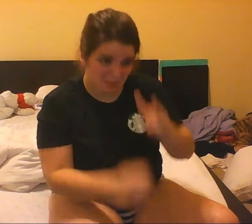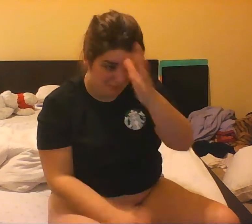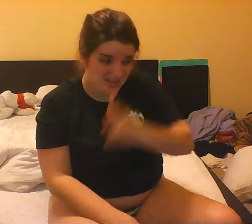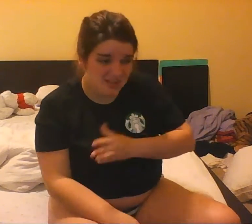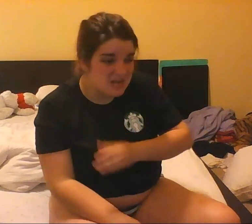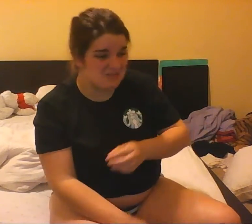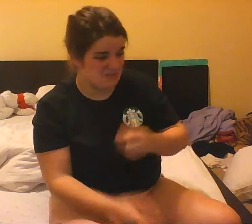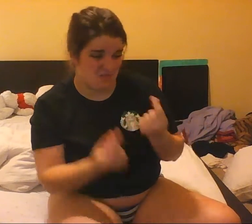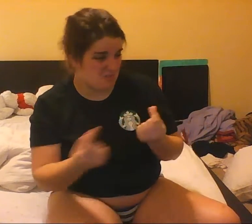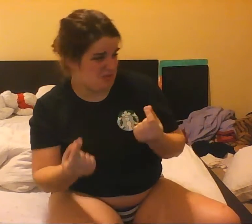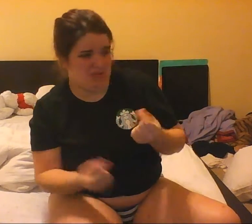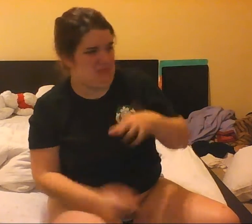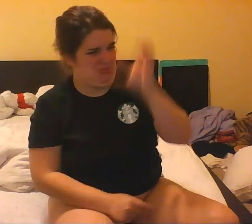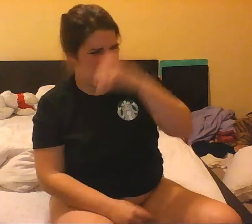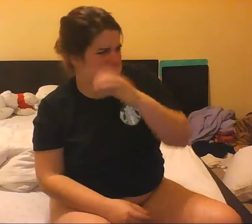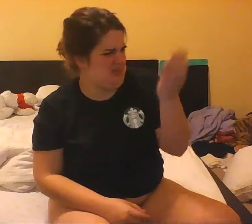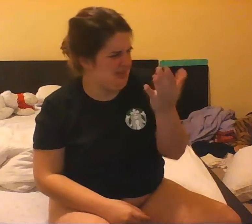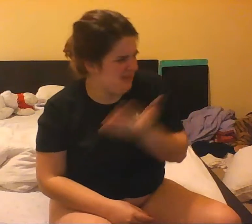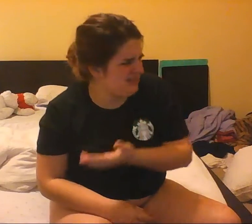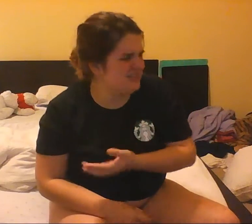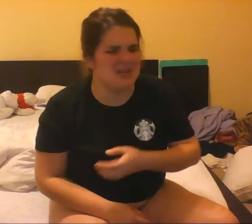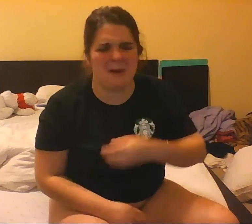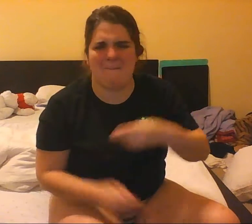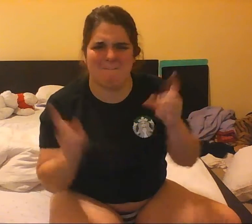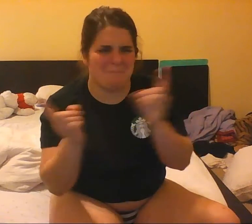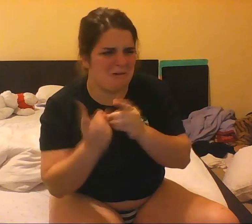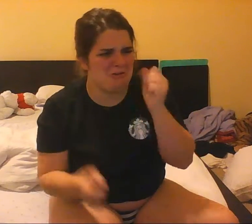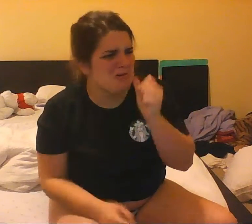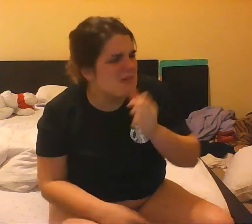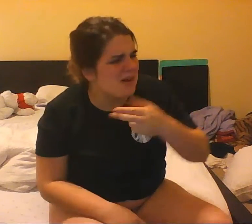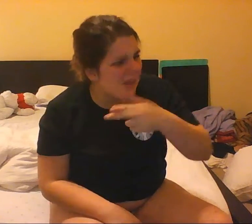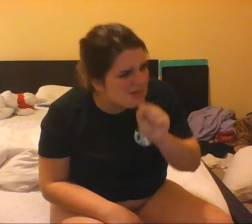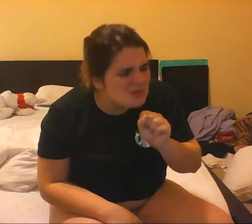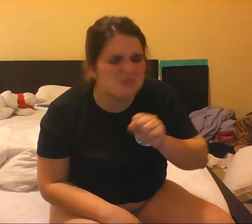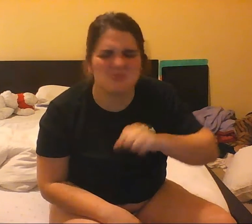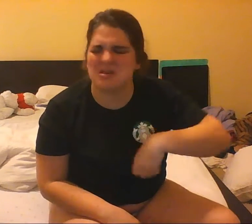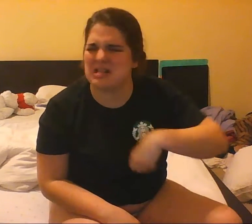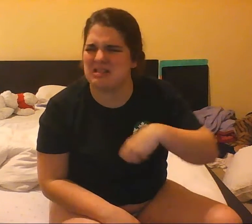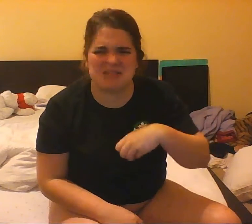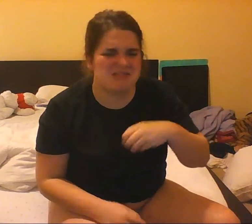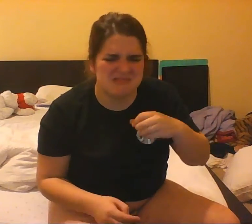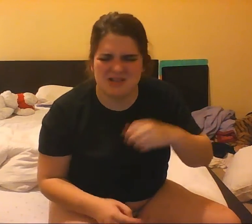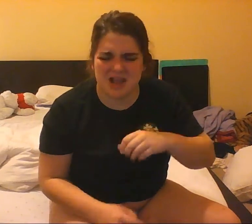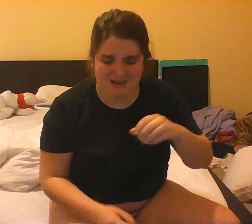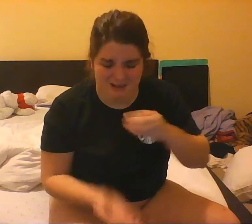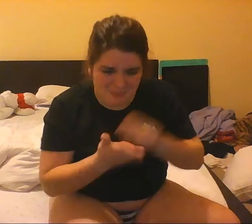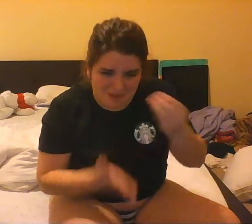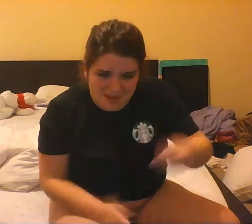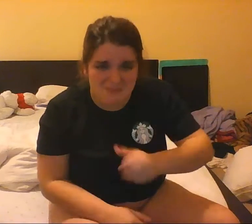school, 10 years later, hire a private investigator to track her down. Like, that is not okay. But yet, because he is compared with